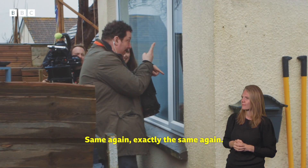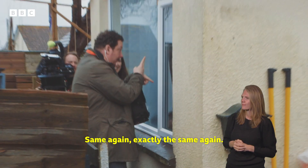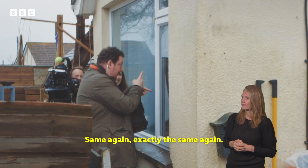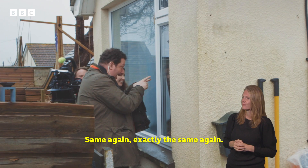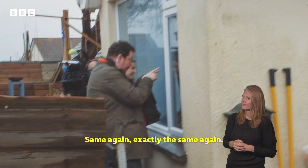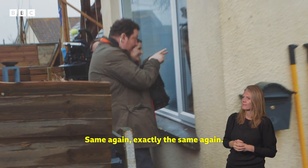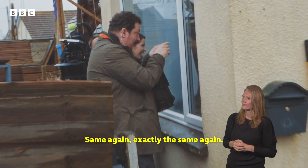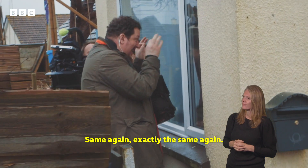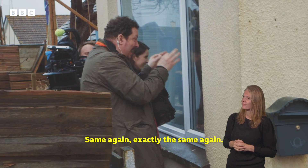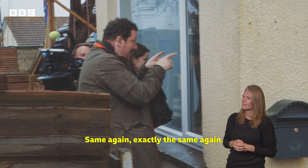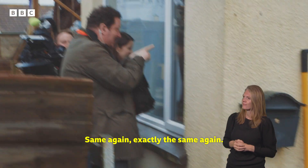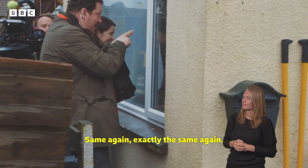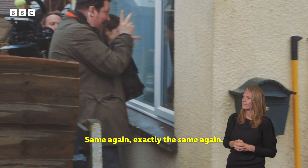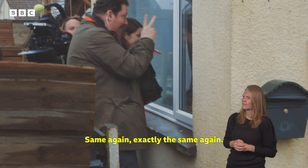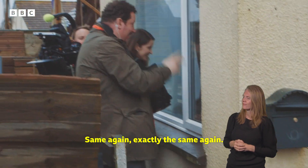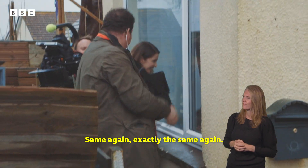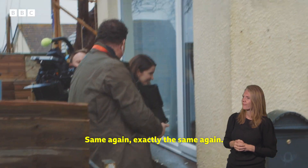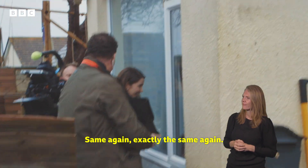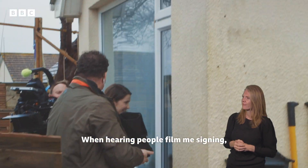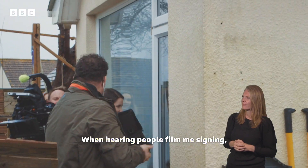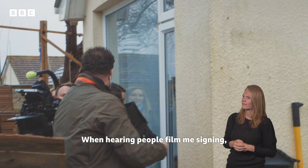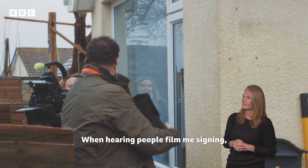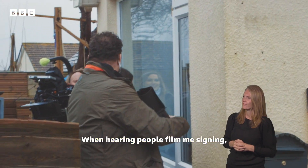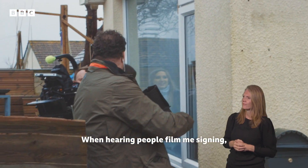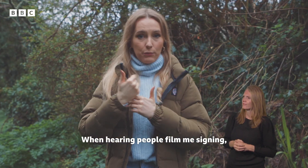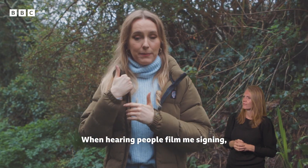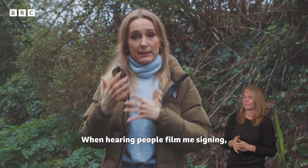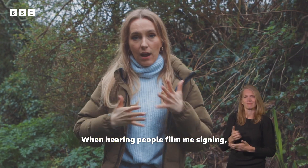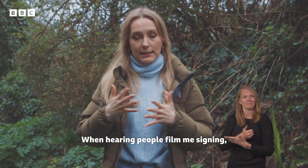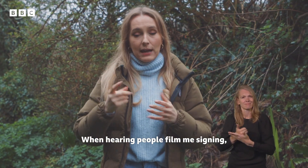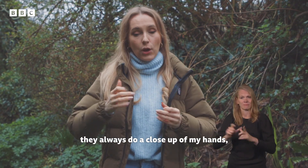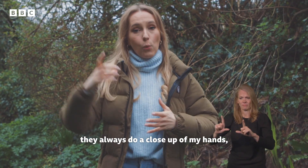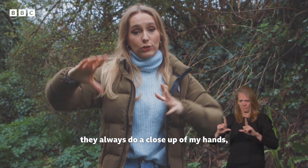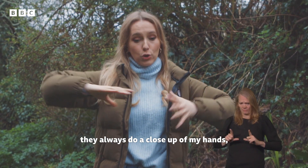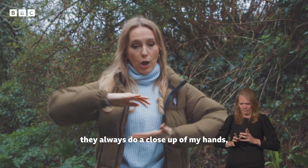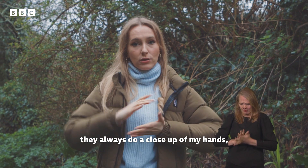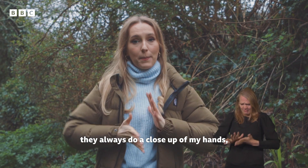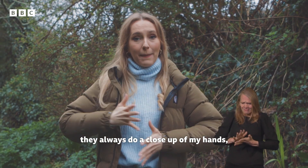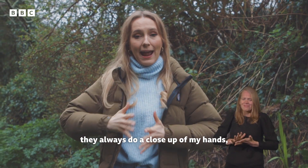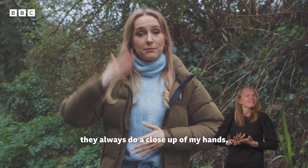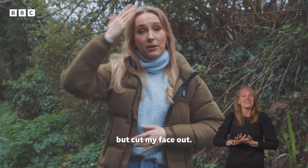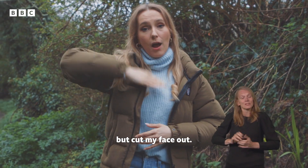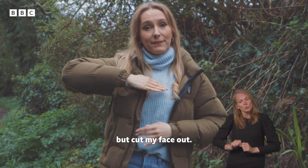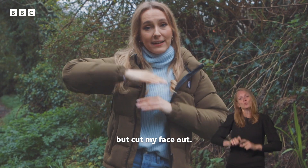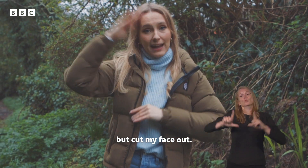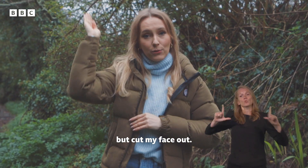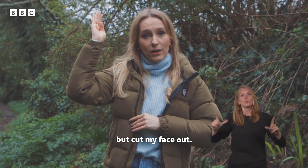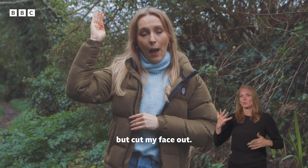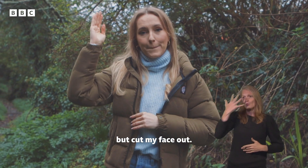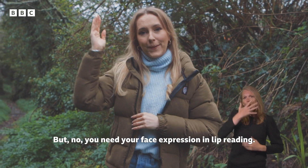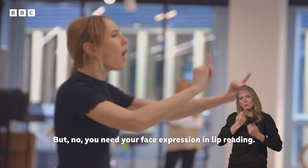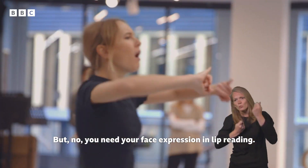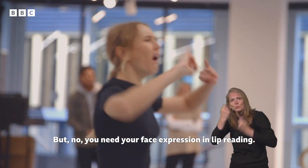Same again. Same. Yeah. Exactly the same again. And hearing people film me signing, they always do close up of my hand but cut my face